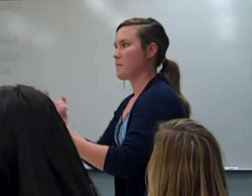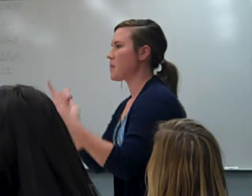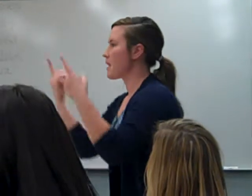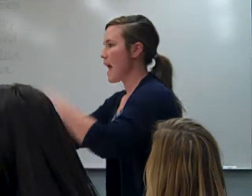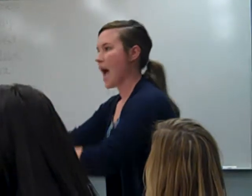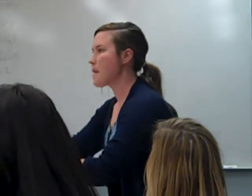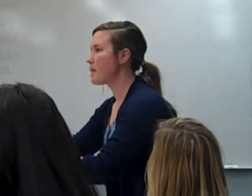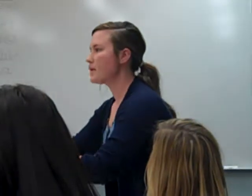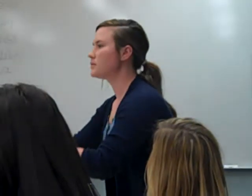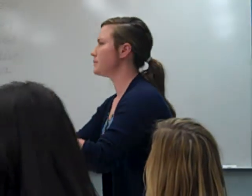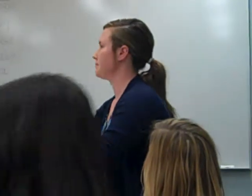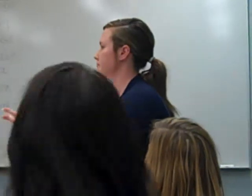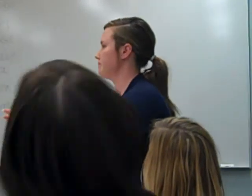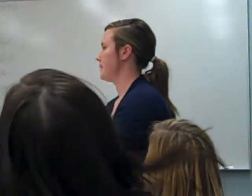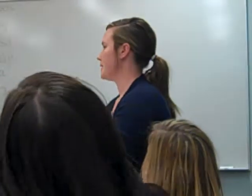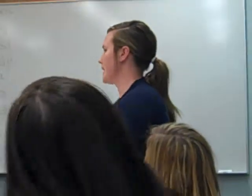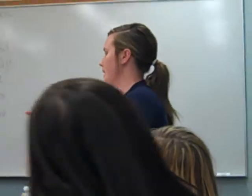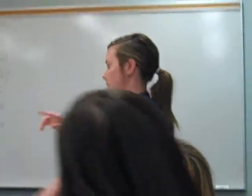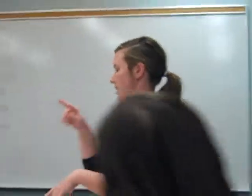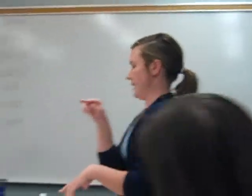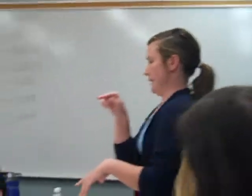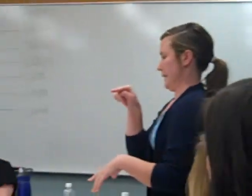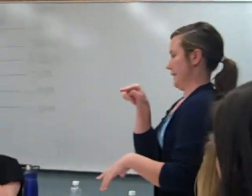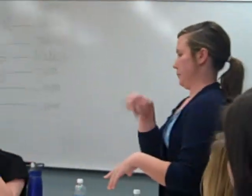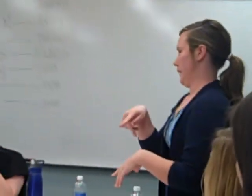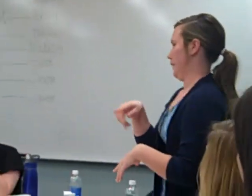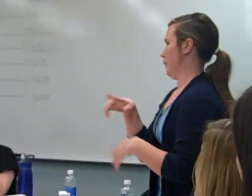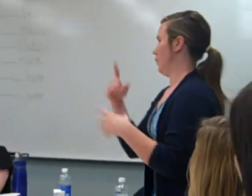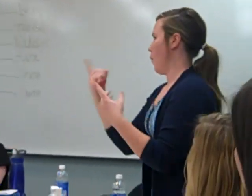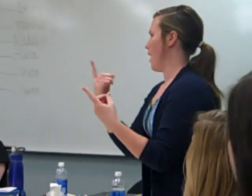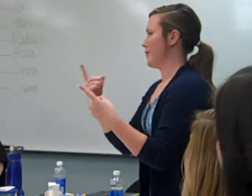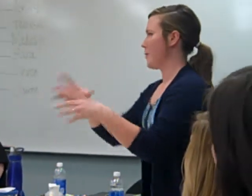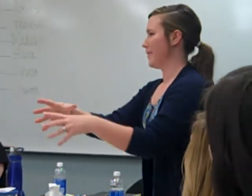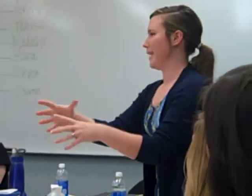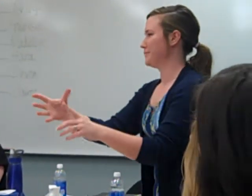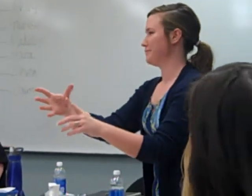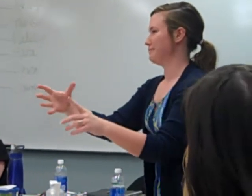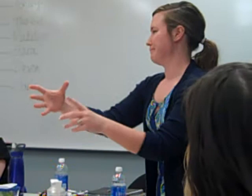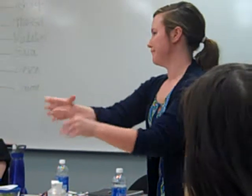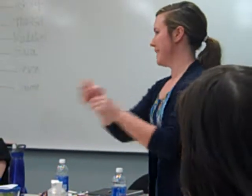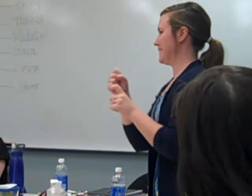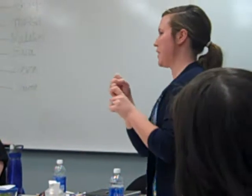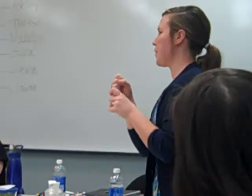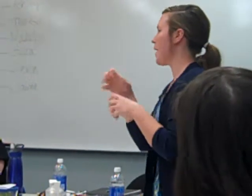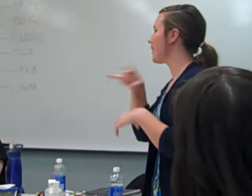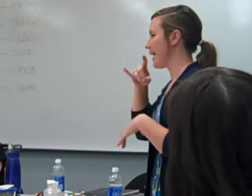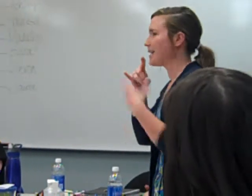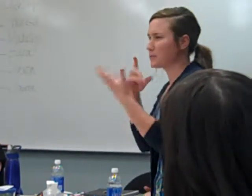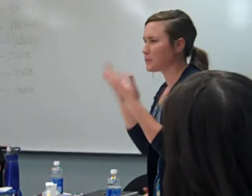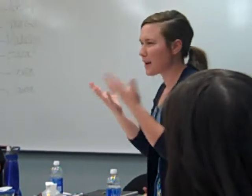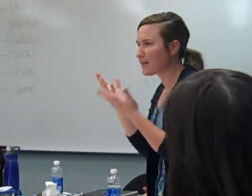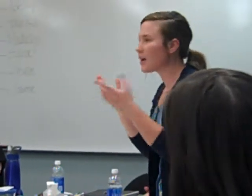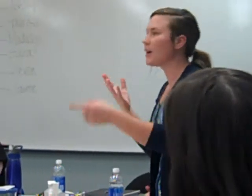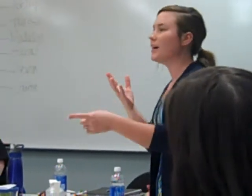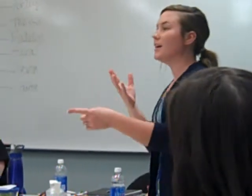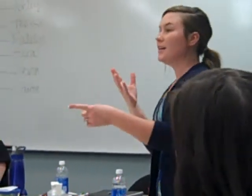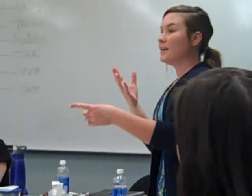that you just don't agree with something that had happened? Like, you know, that TP or were they taking the